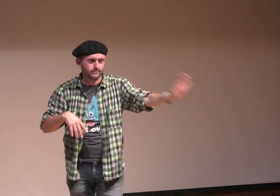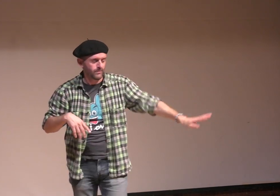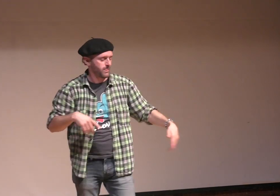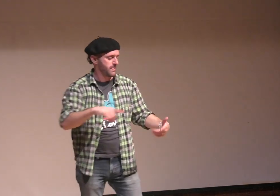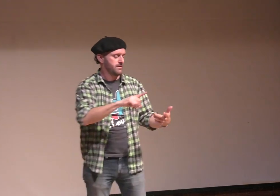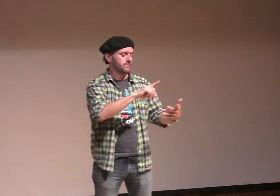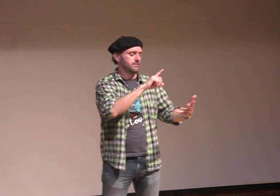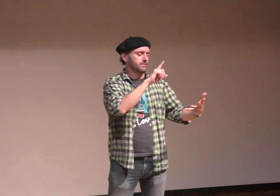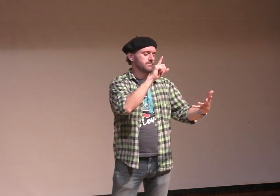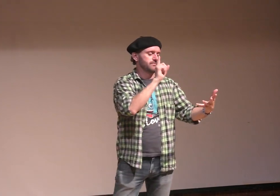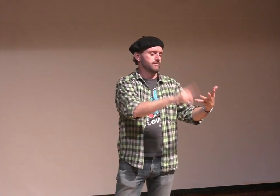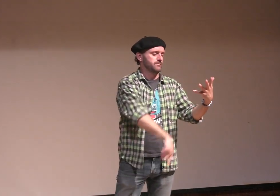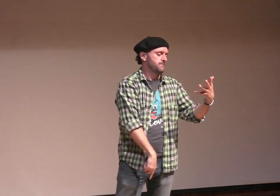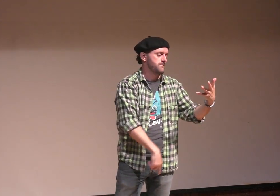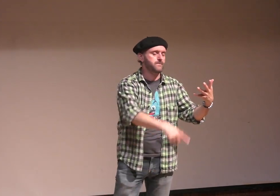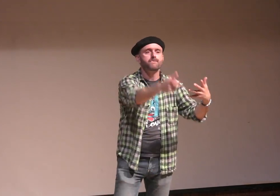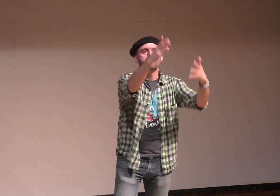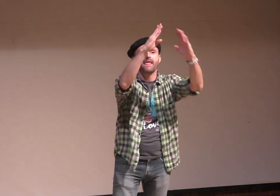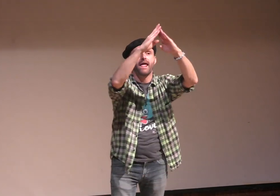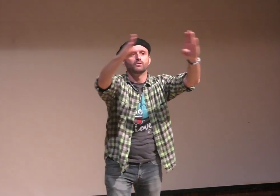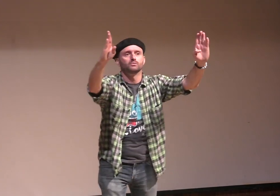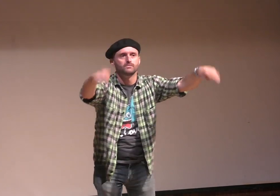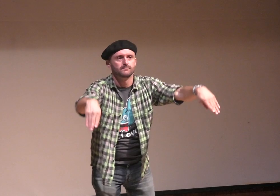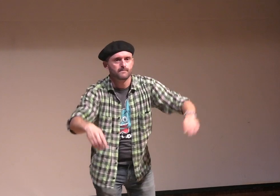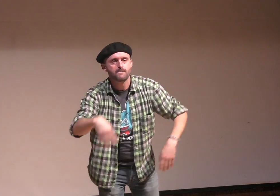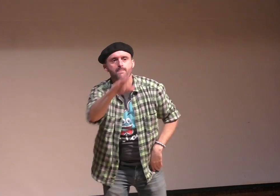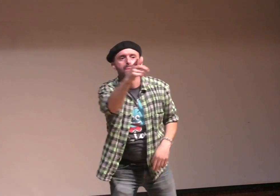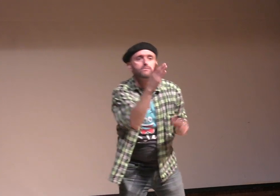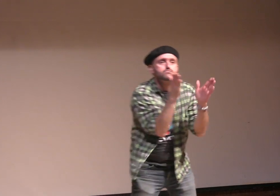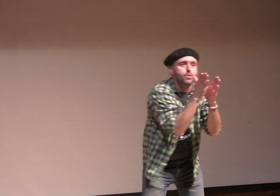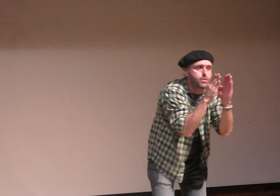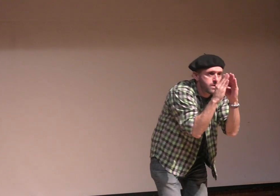and however farmers do. And then there's the house.